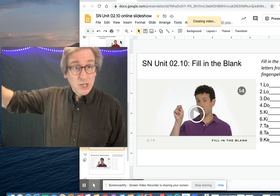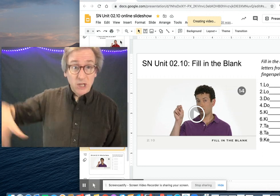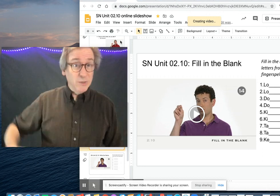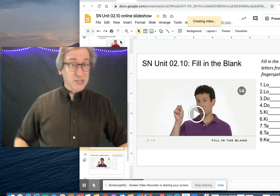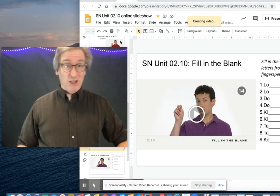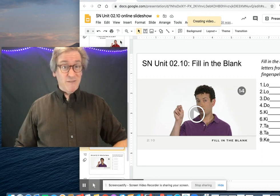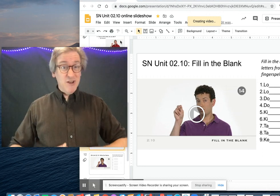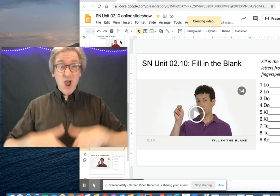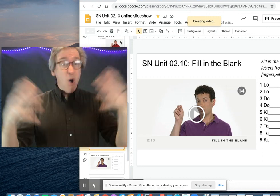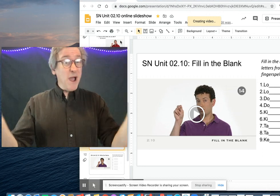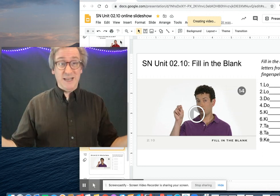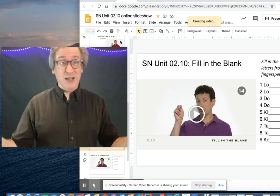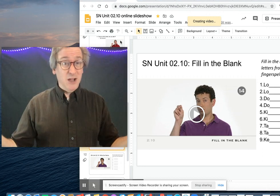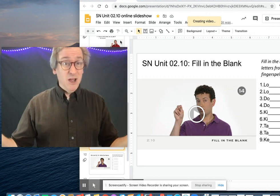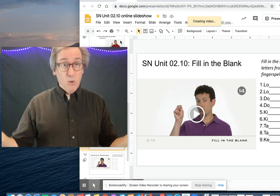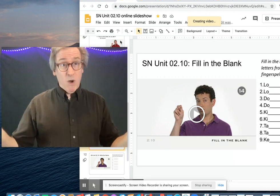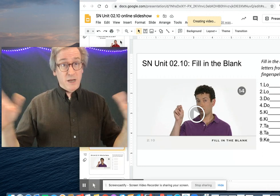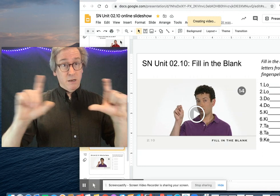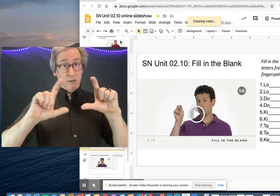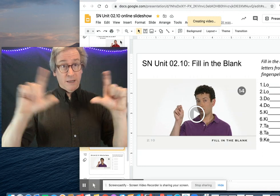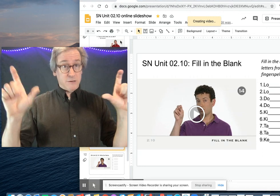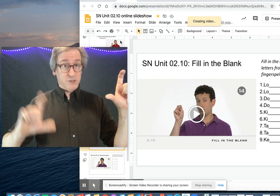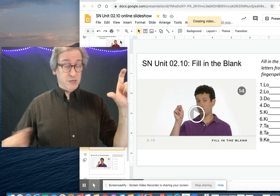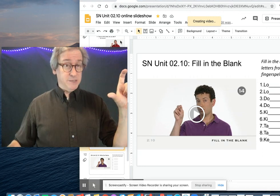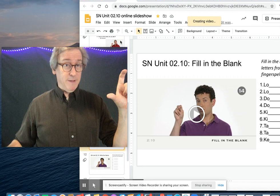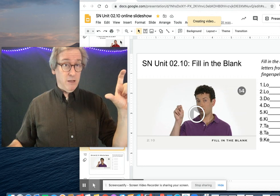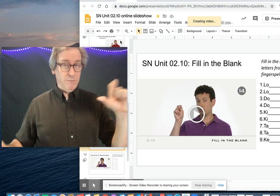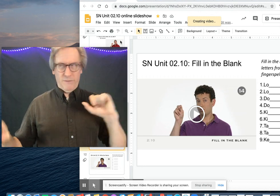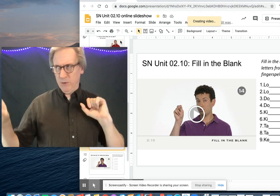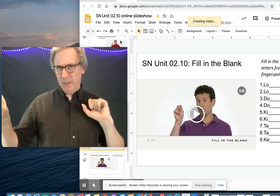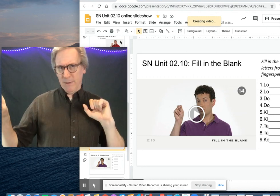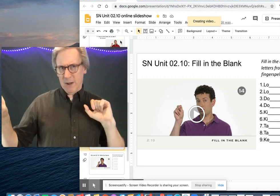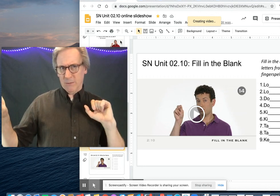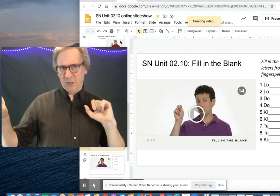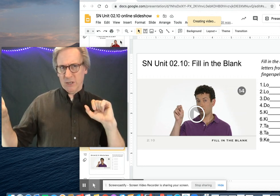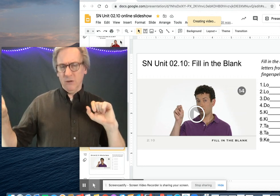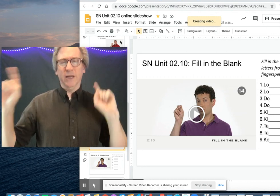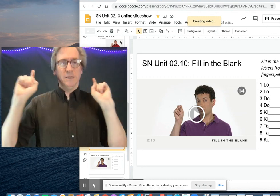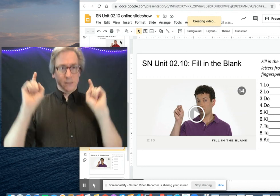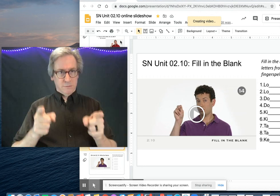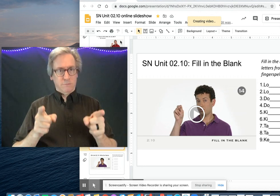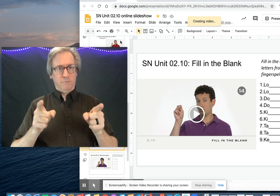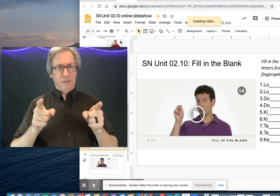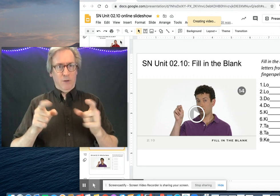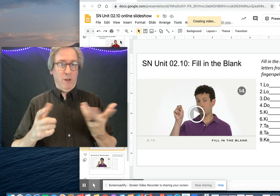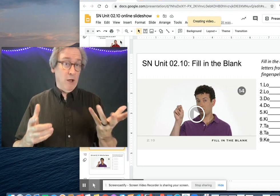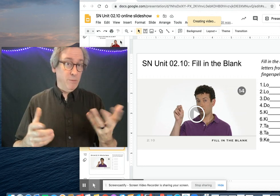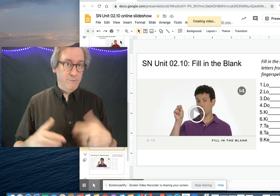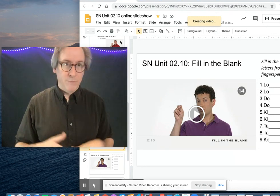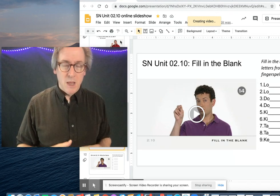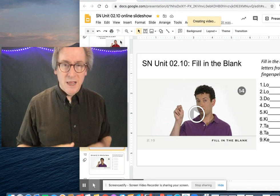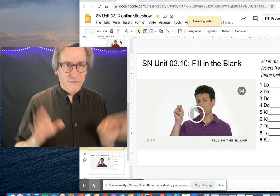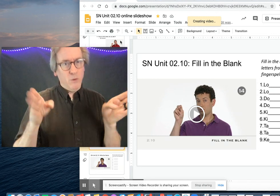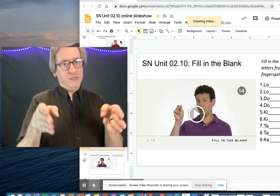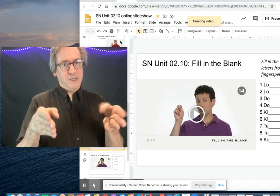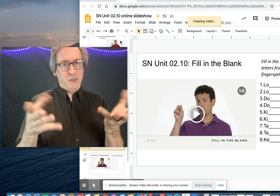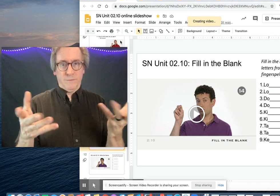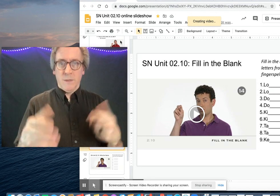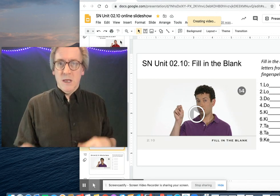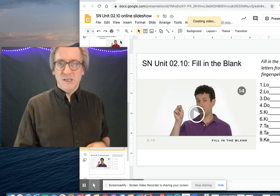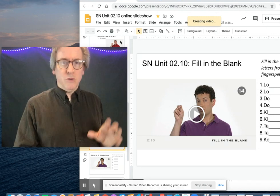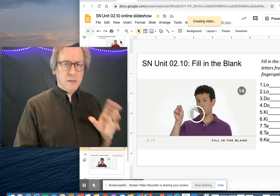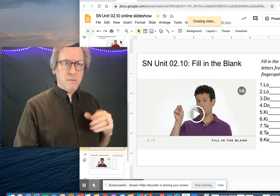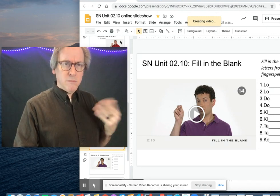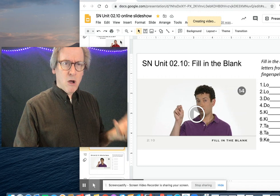forget what the clue is, you'll have no idea what the letters are going to spell. But if you keep in mind what the clue is, it will help. It focuses